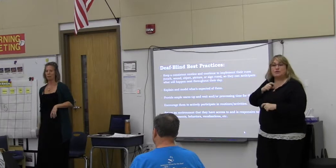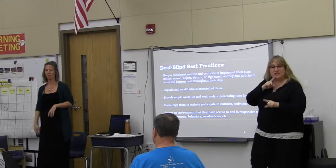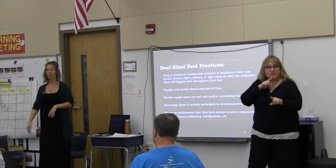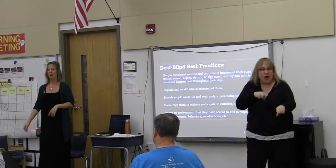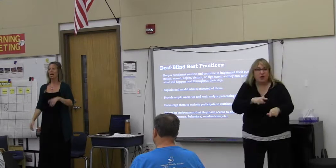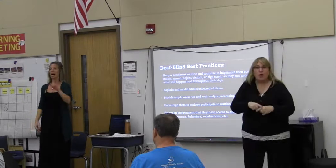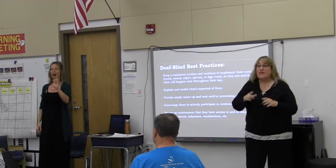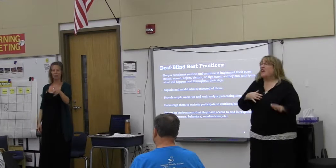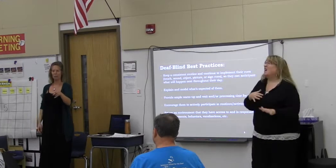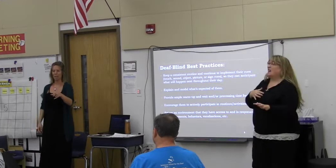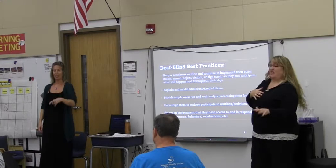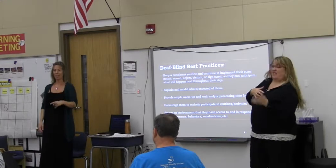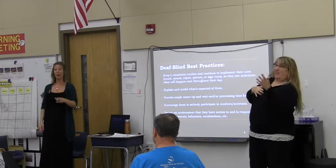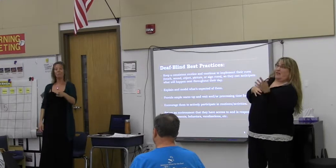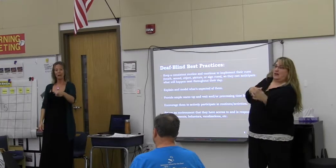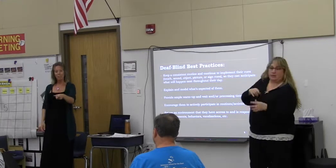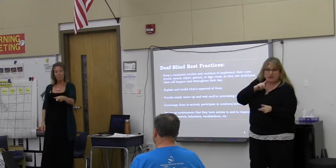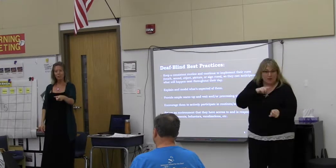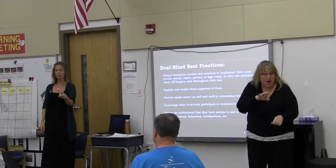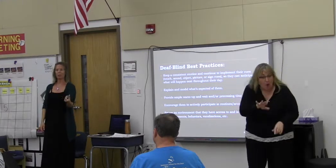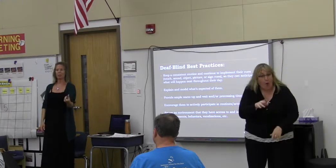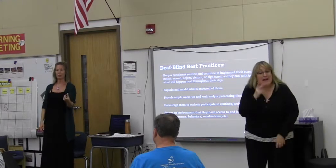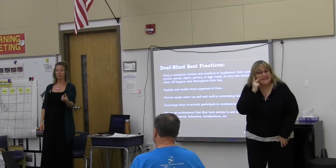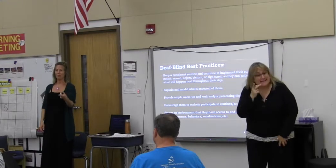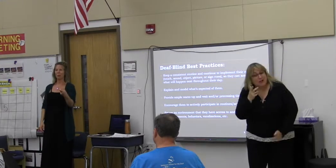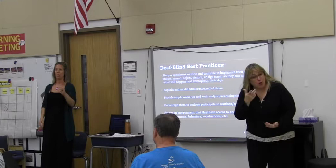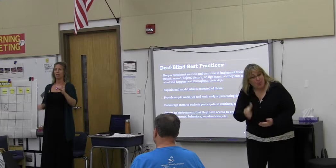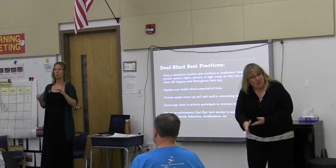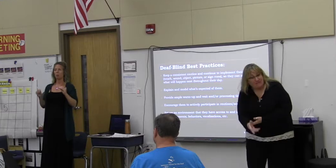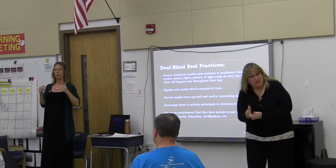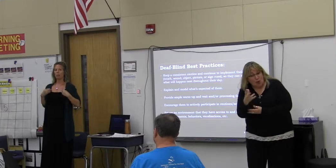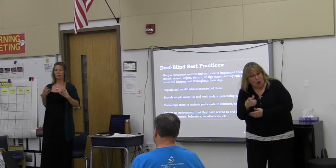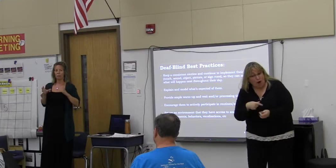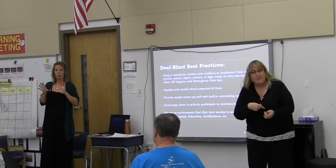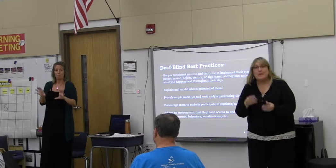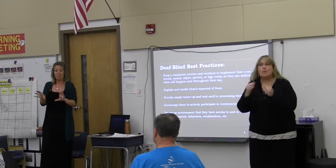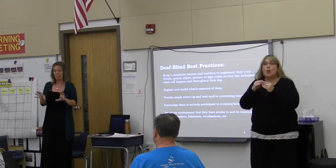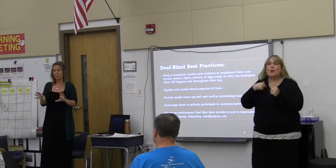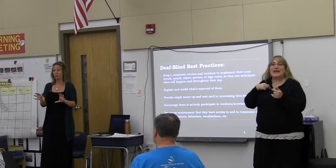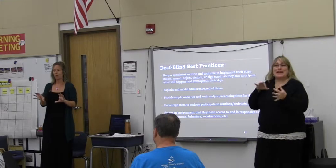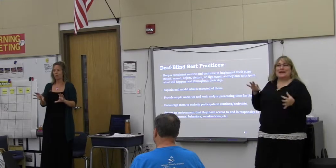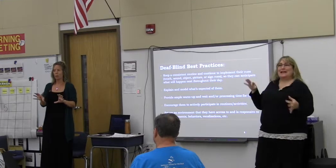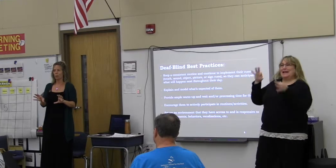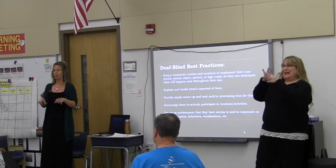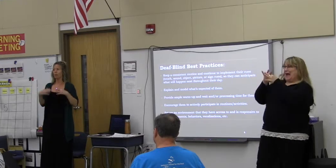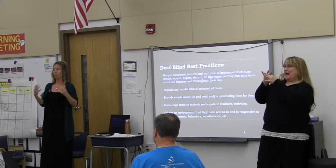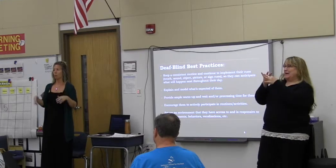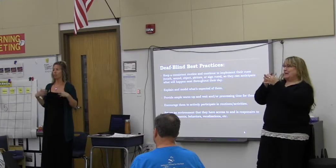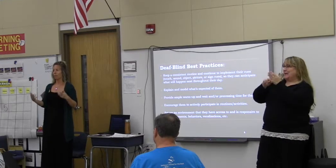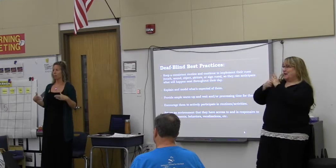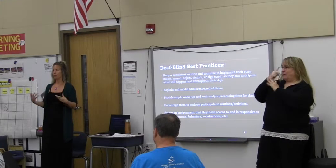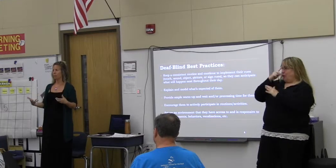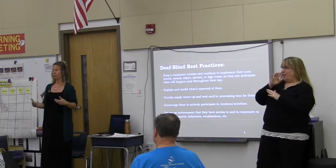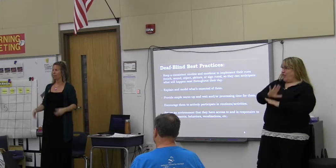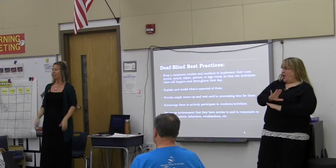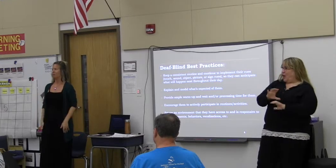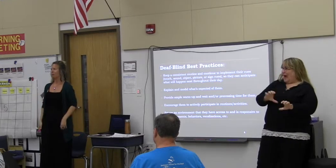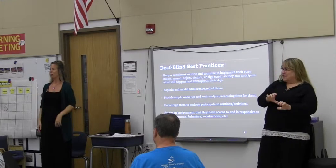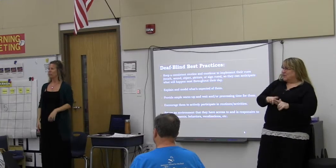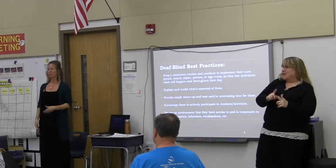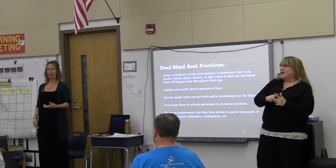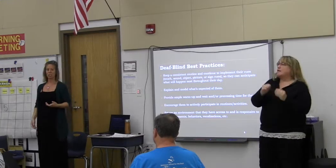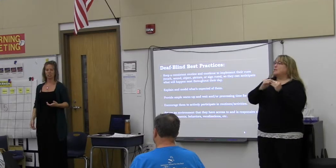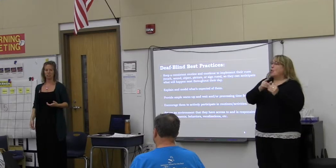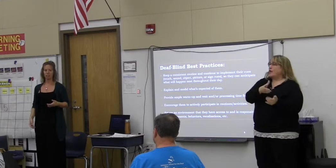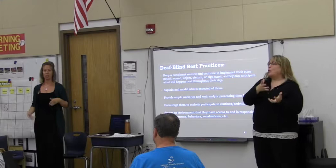up an arm, honor that and say, oh, I see you lifting up your arm. The more that we can put meaning to what they're doing, the more it's going to be done. But